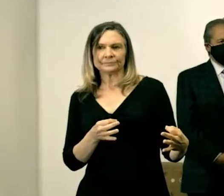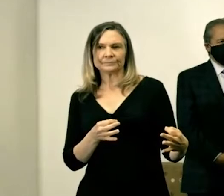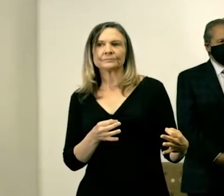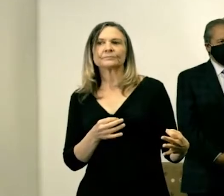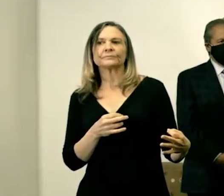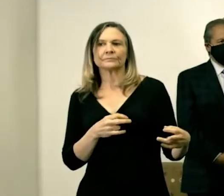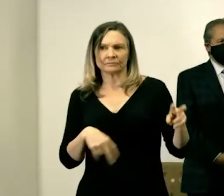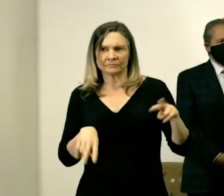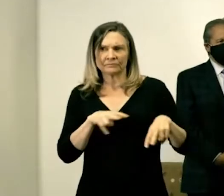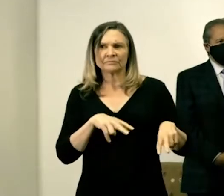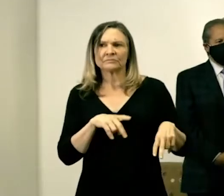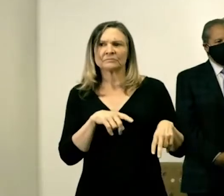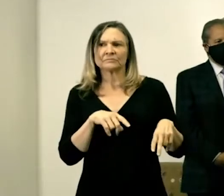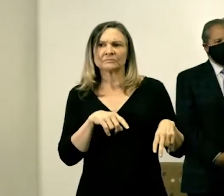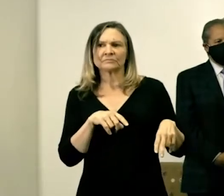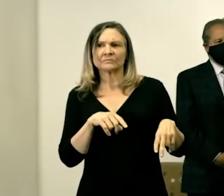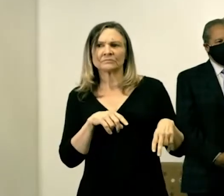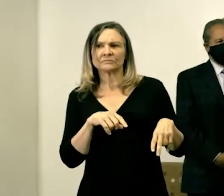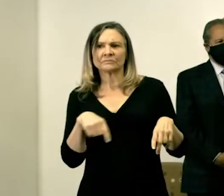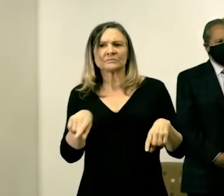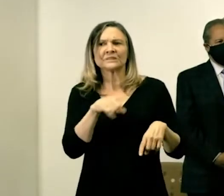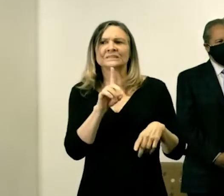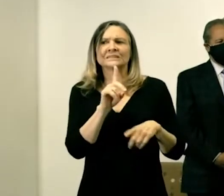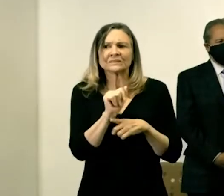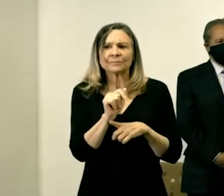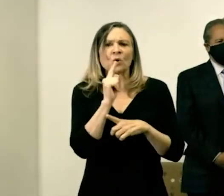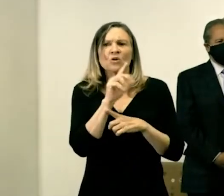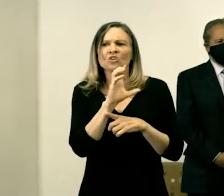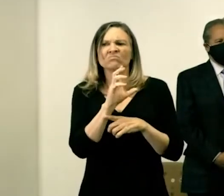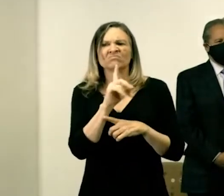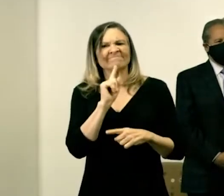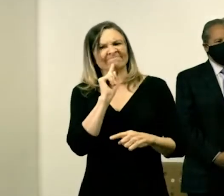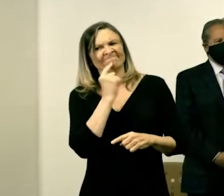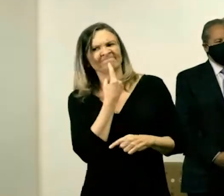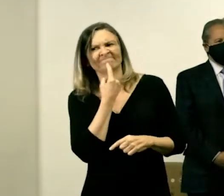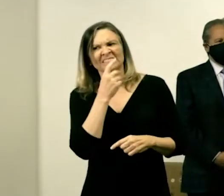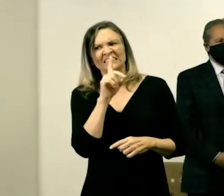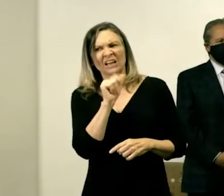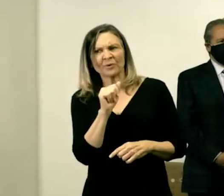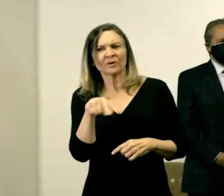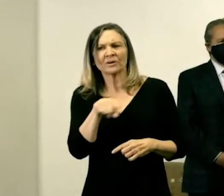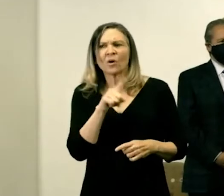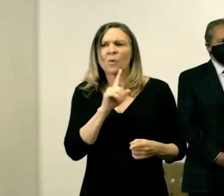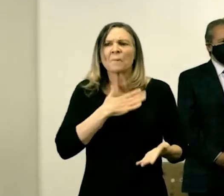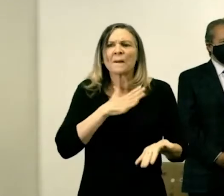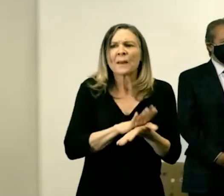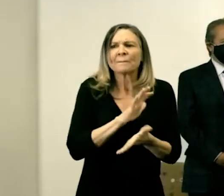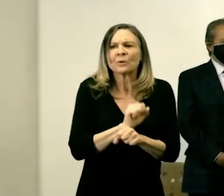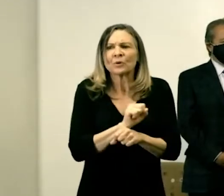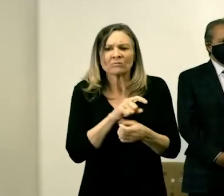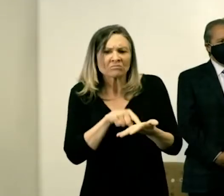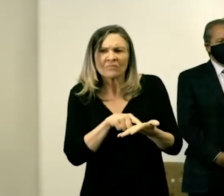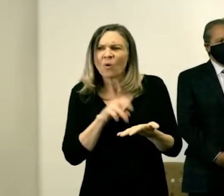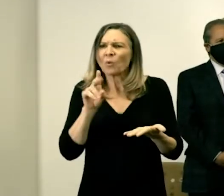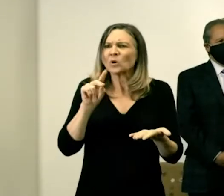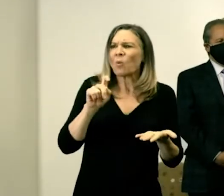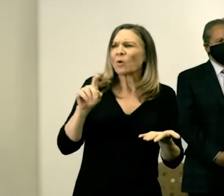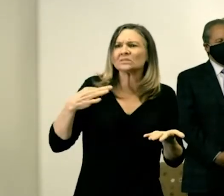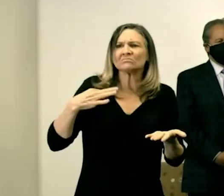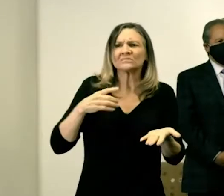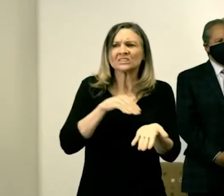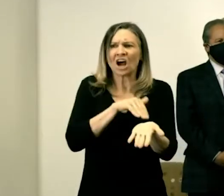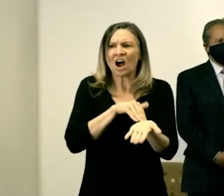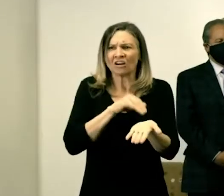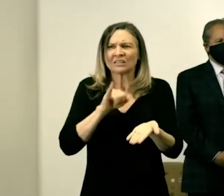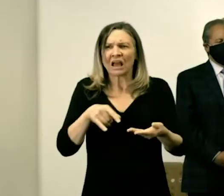So we didn't burden people with, hey, where's my paperwork? Go get a note from my physician to show that I'm eligible.